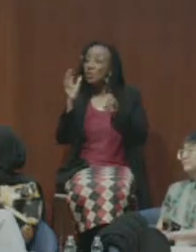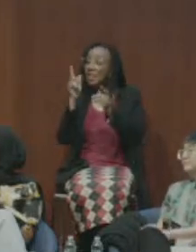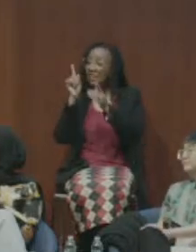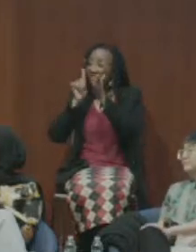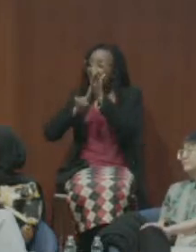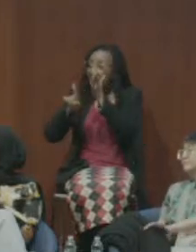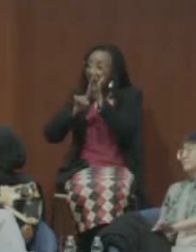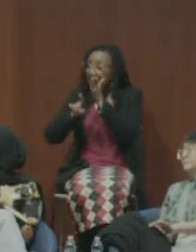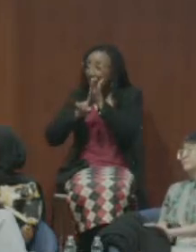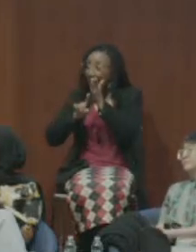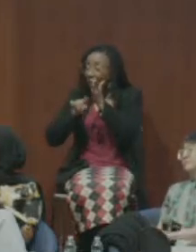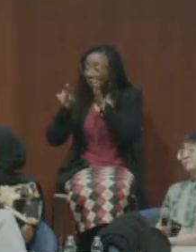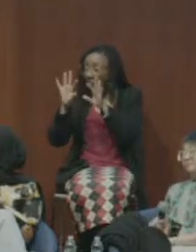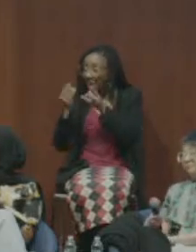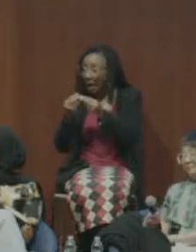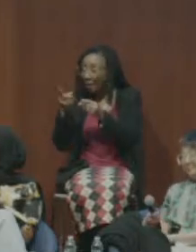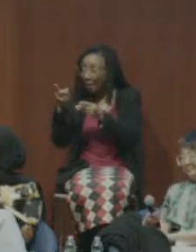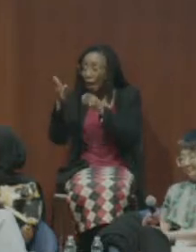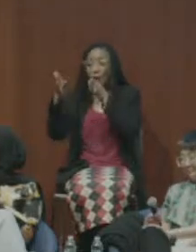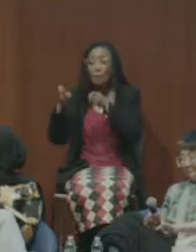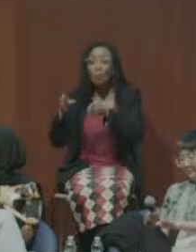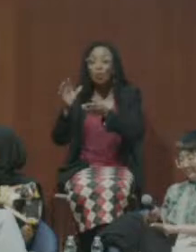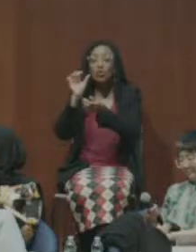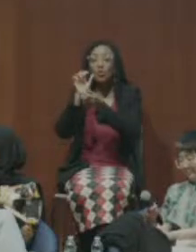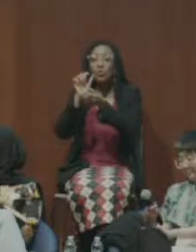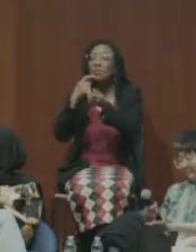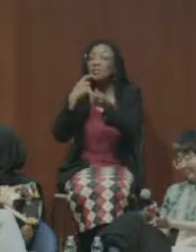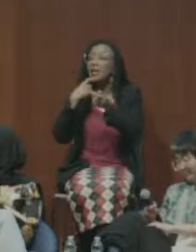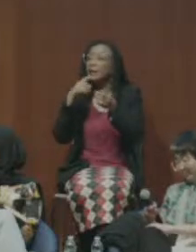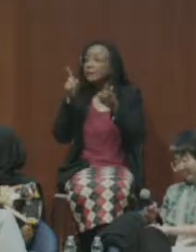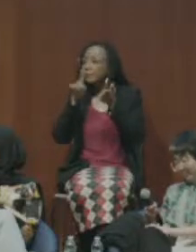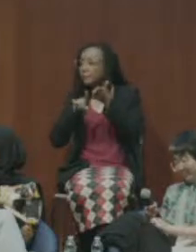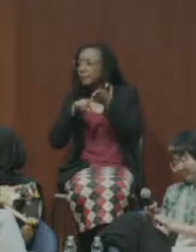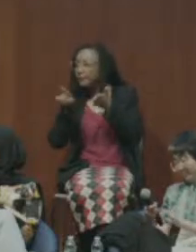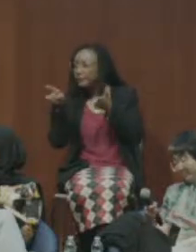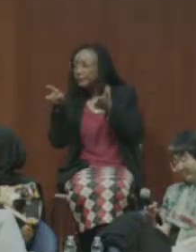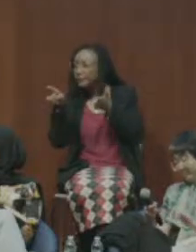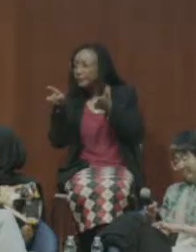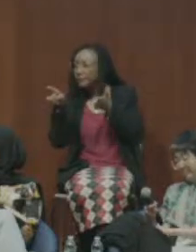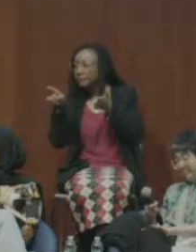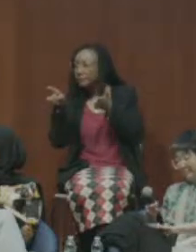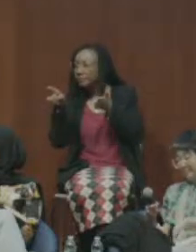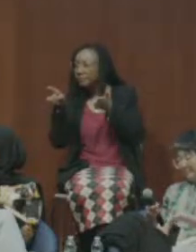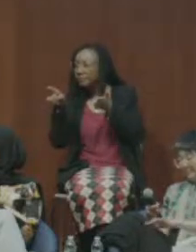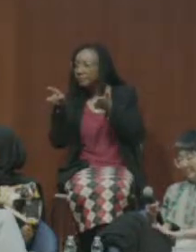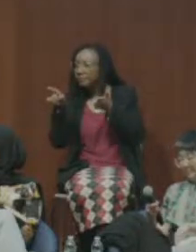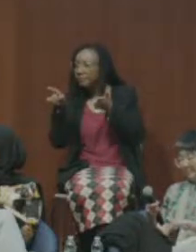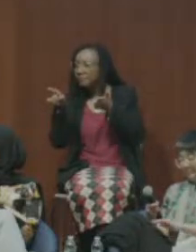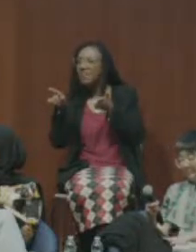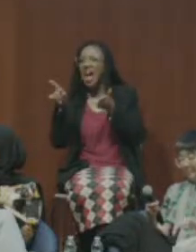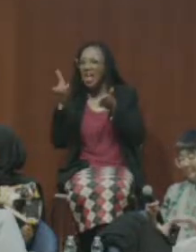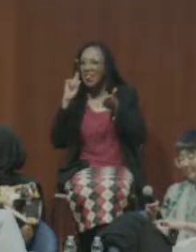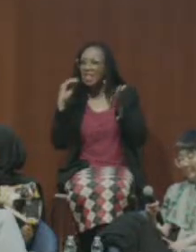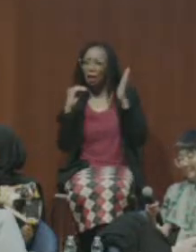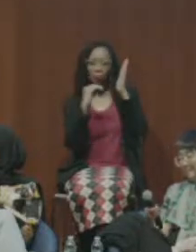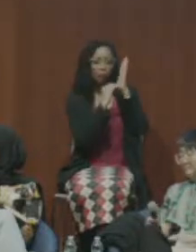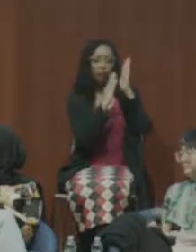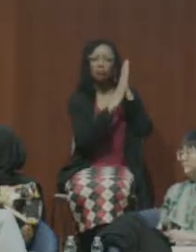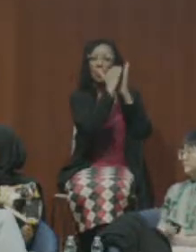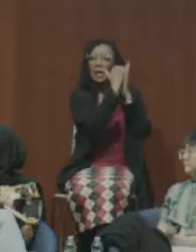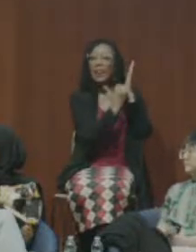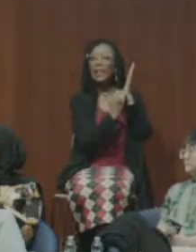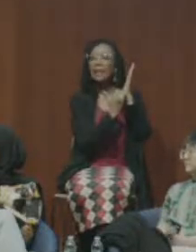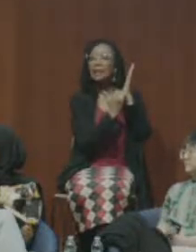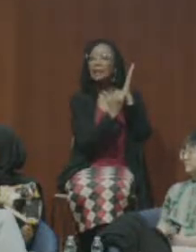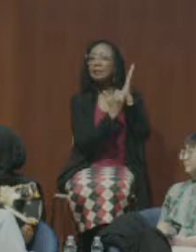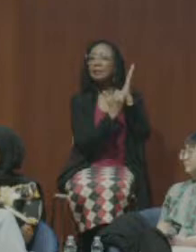investigated and the person who investigated you said, I think they belong on a list. For